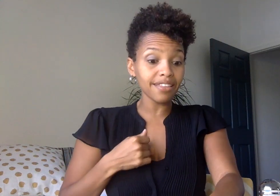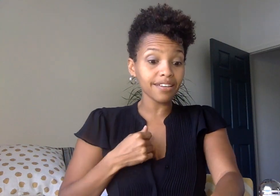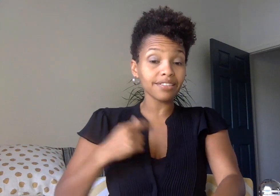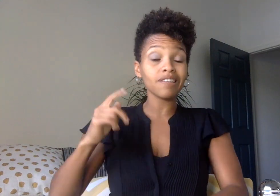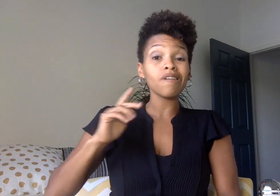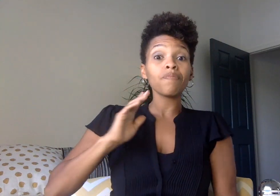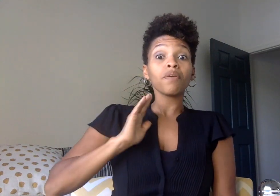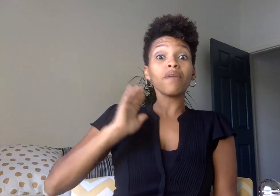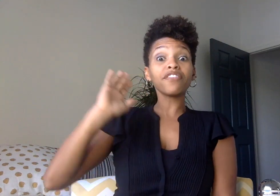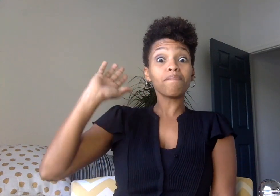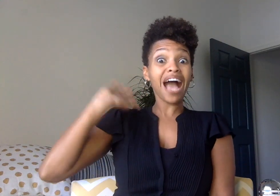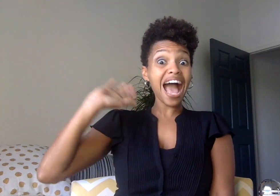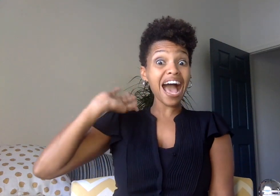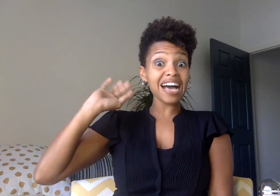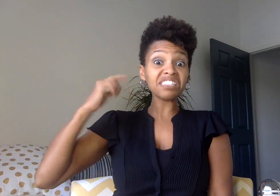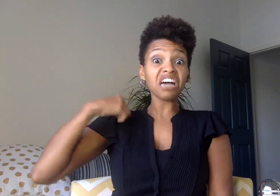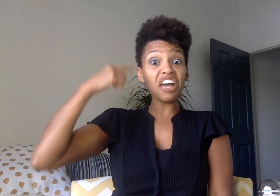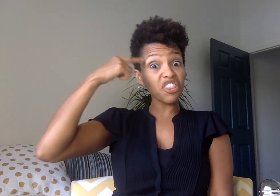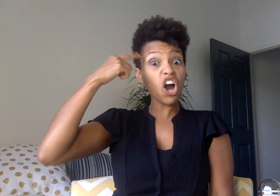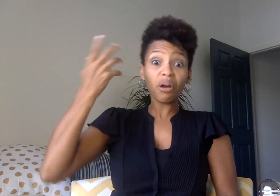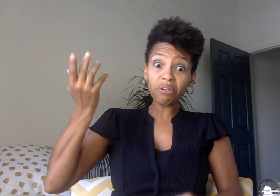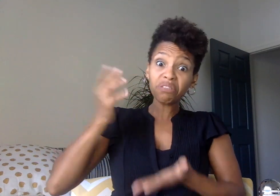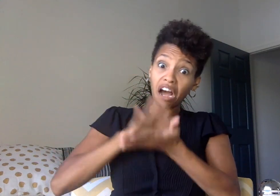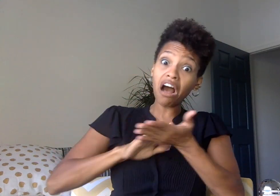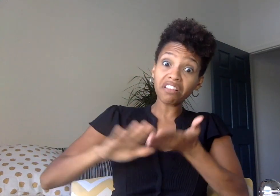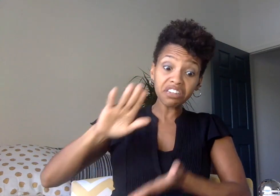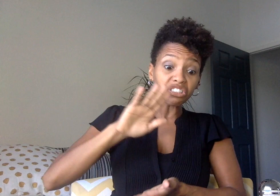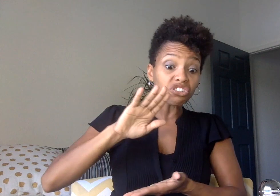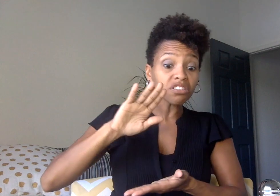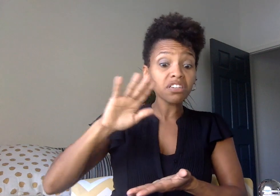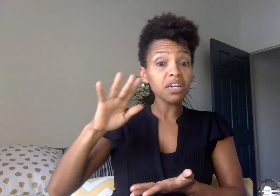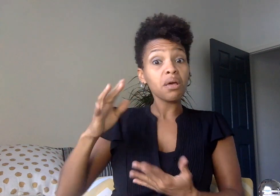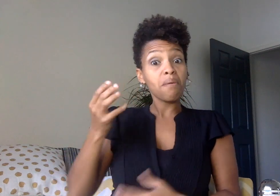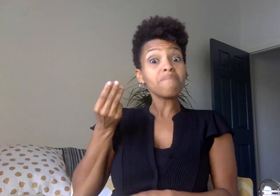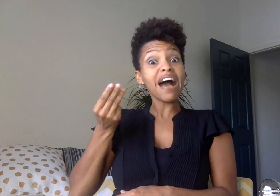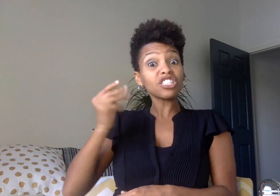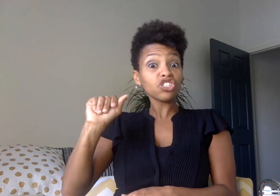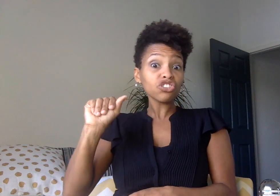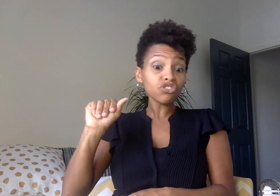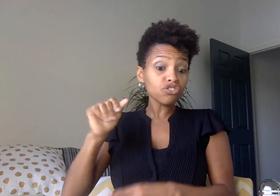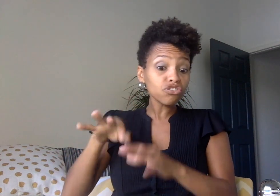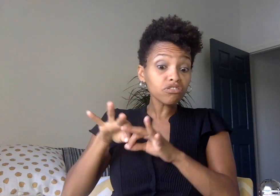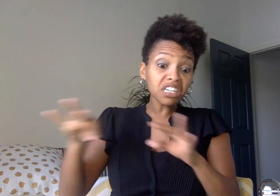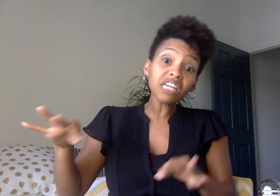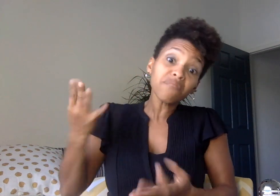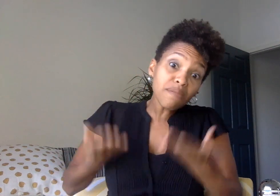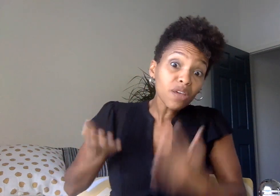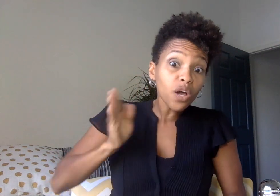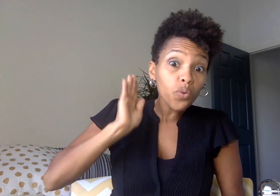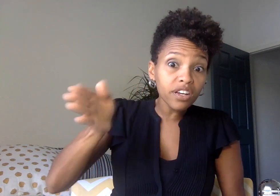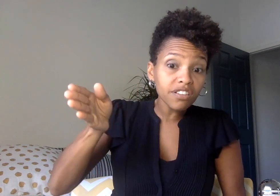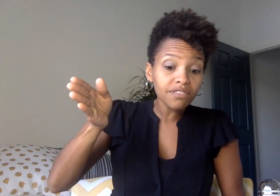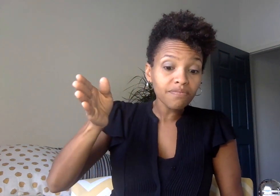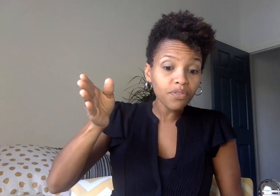this. In the past, I thought, college, master's degree, maybe I will.